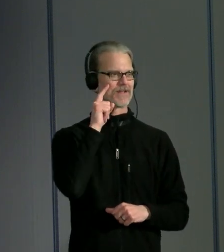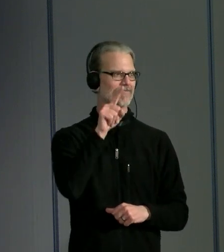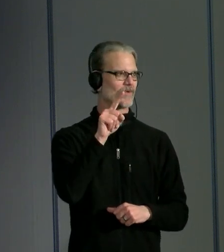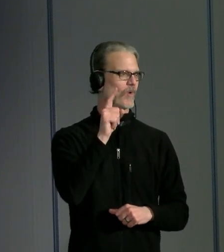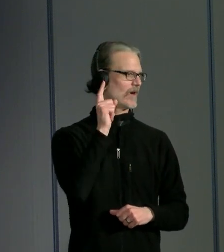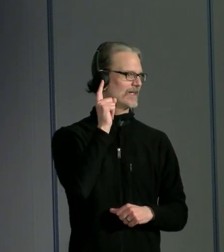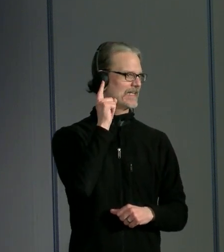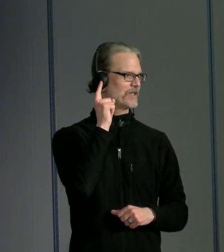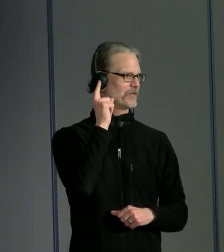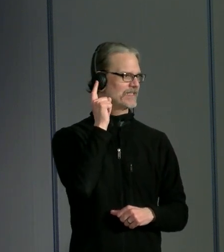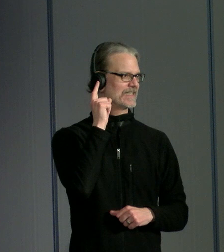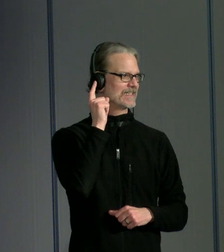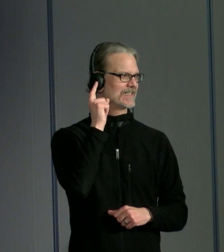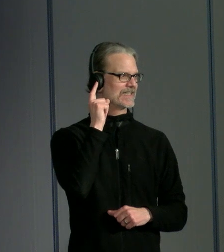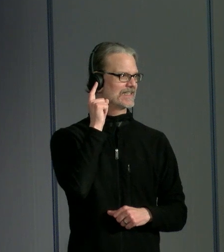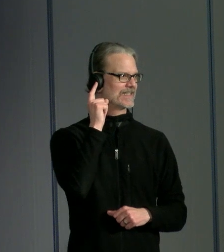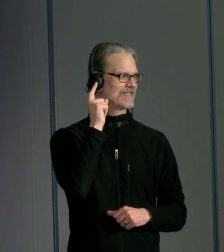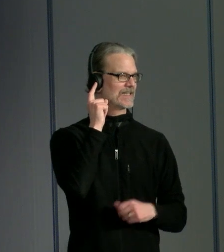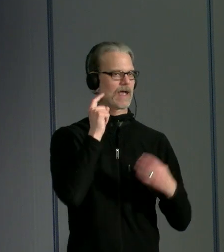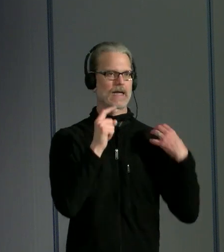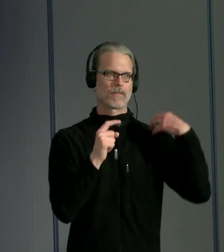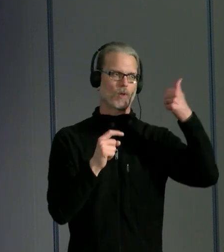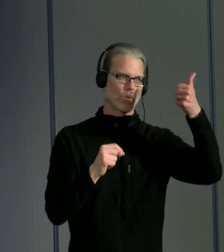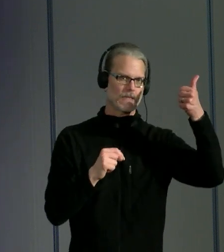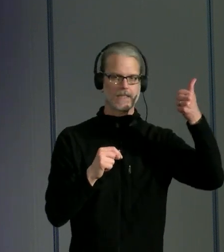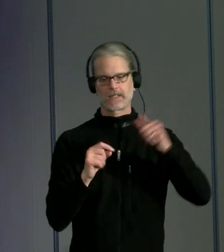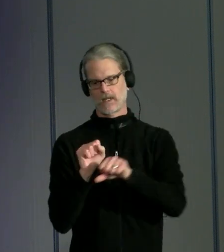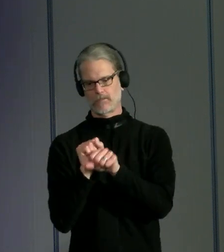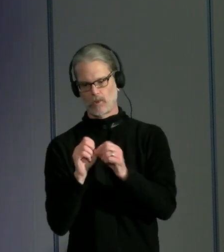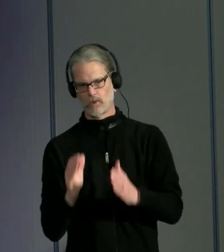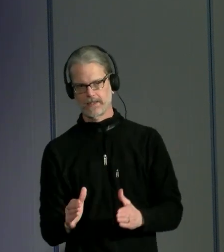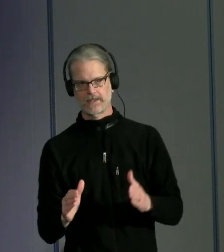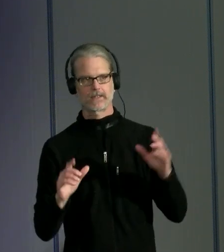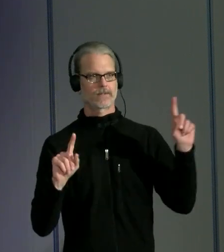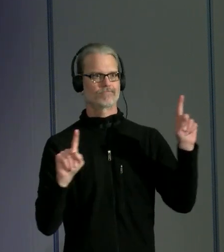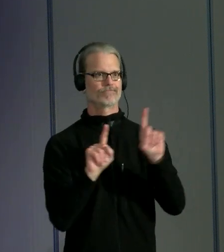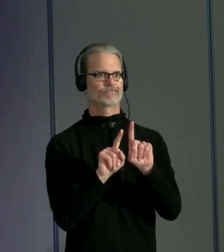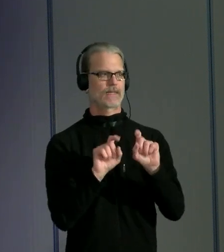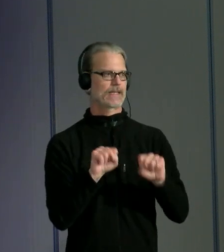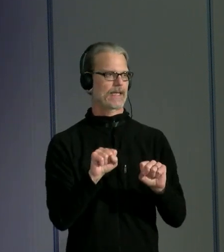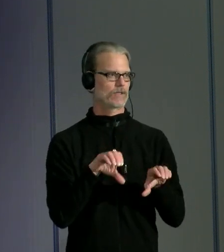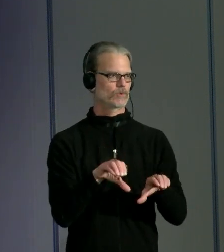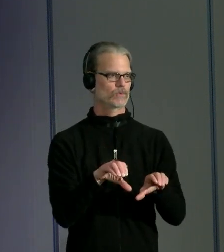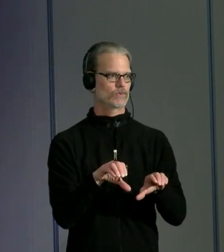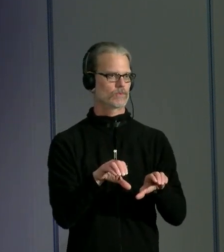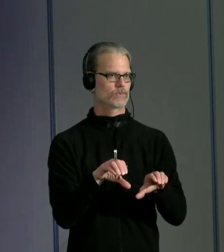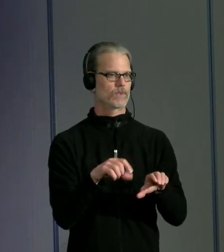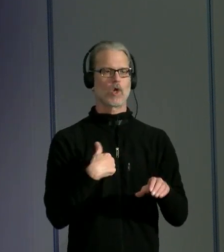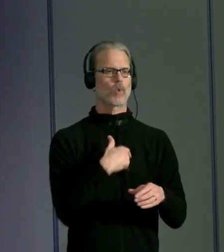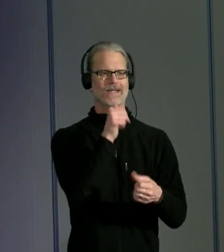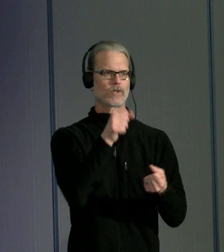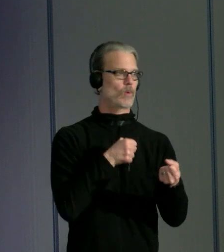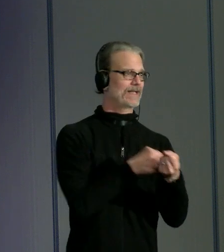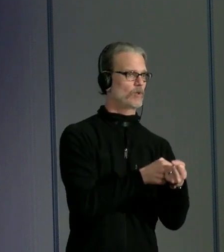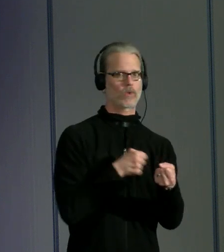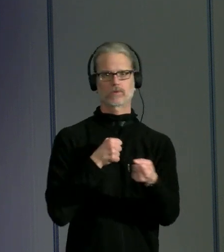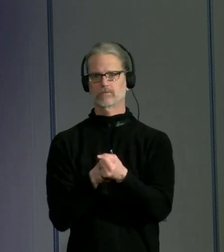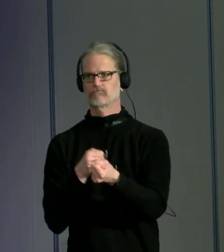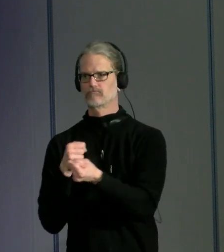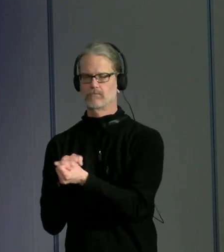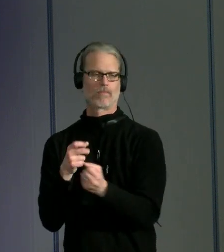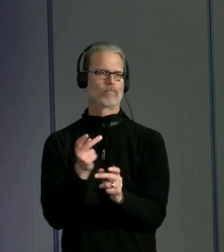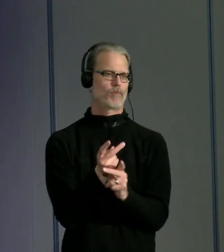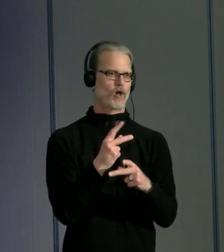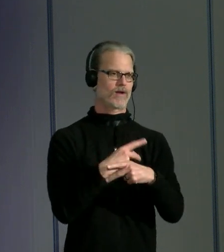potential options that an employer or an employee can consider. While we don't recommend or endorse any one product over another, we